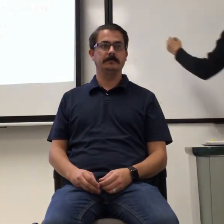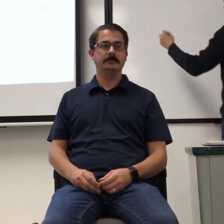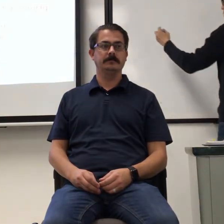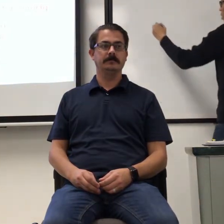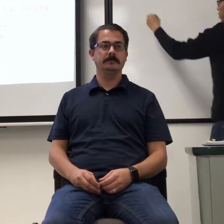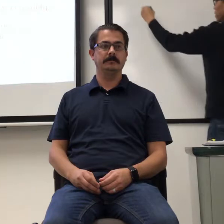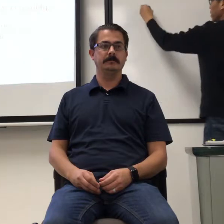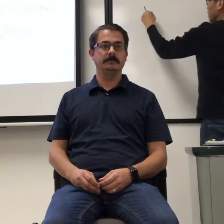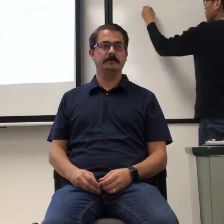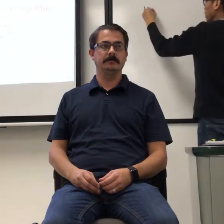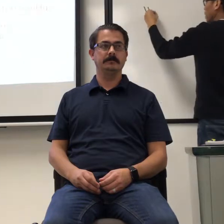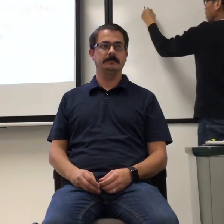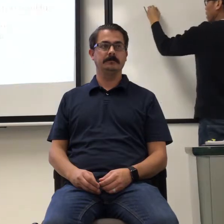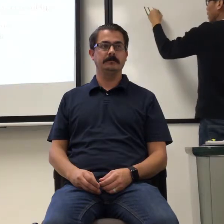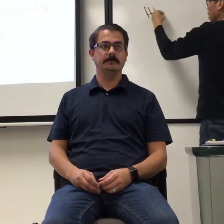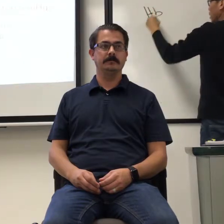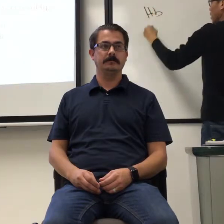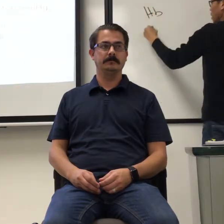Here's hemoglobin